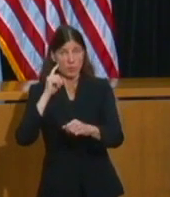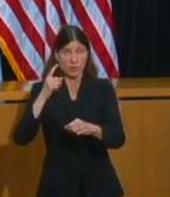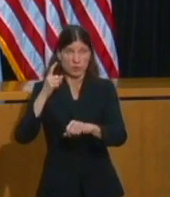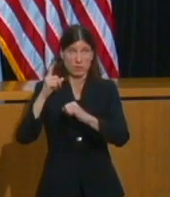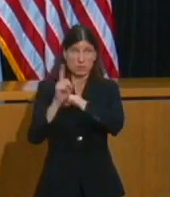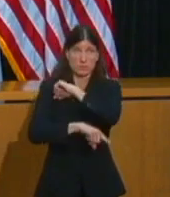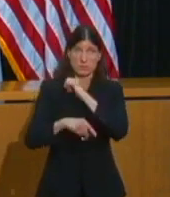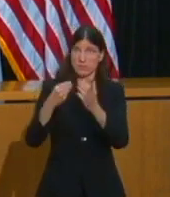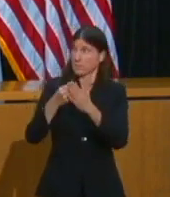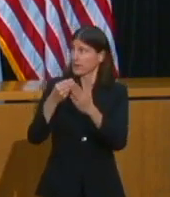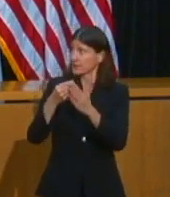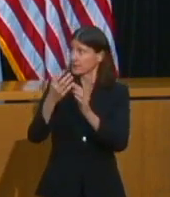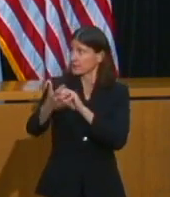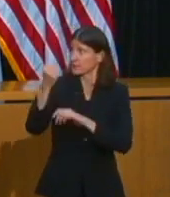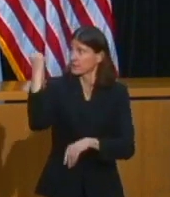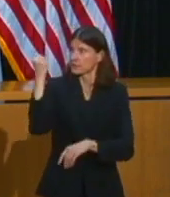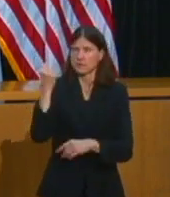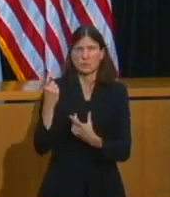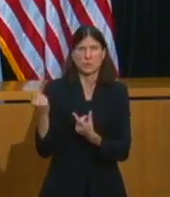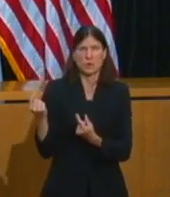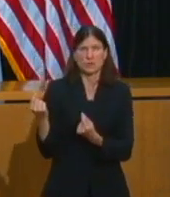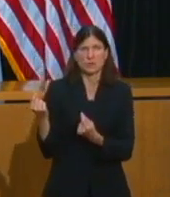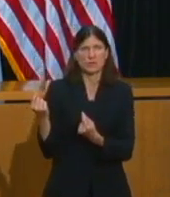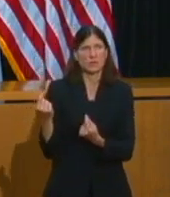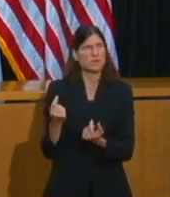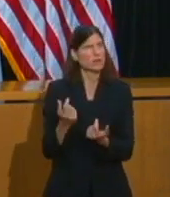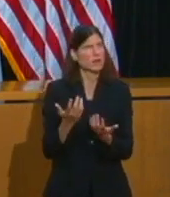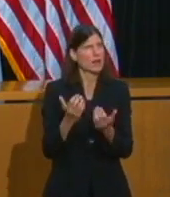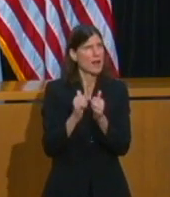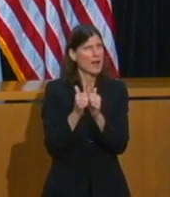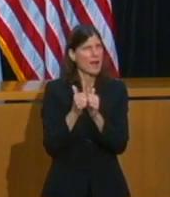demands. Now we're going to reduce their funding.